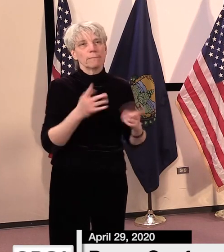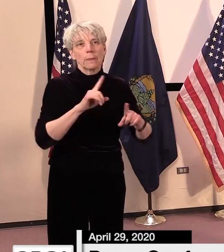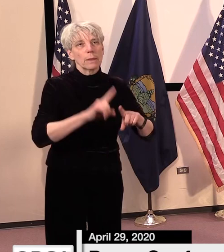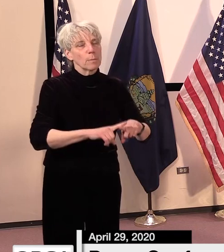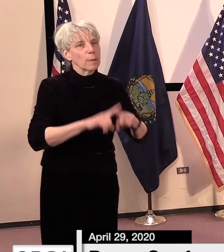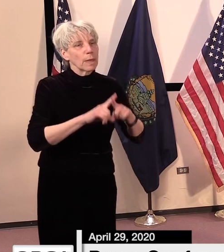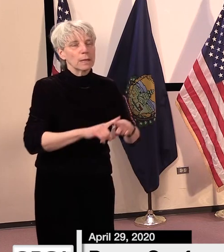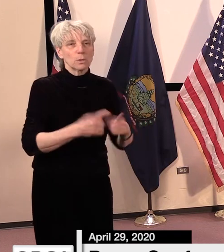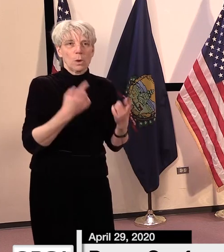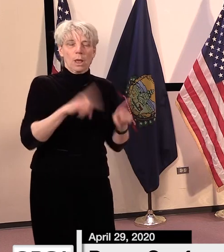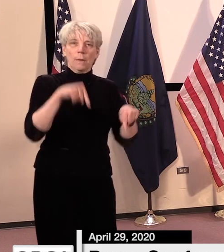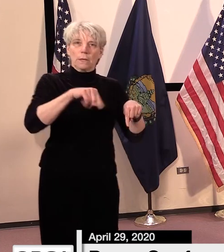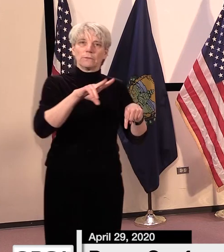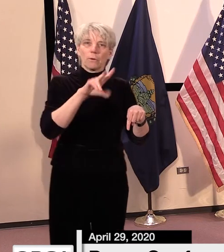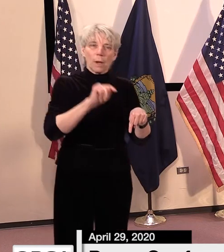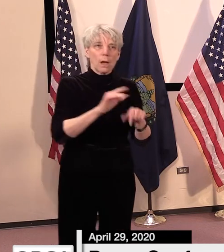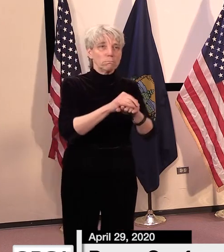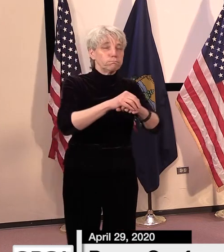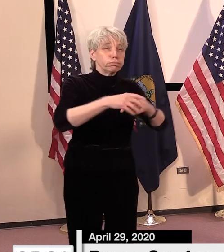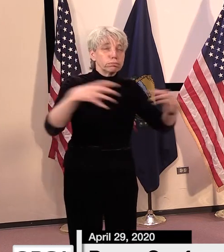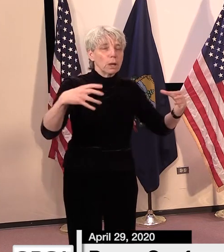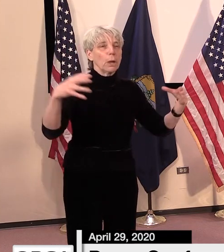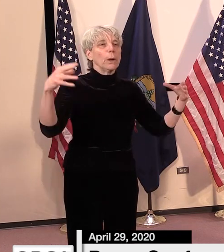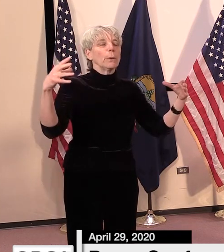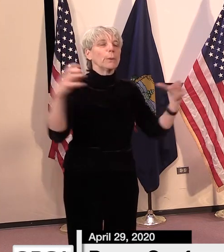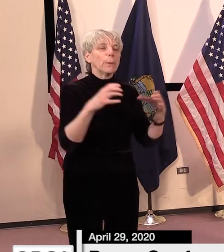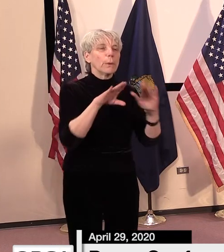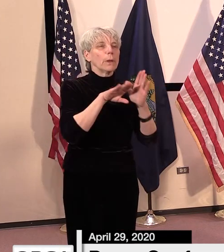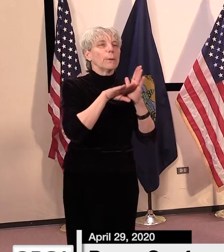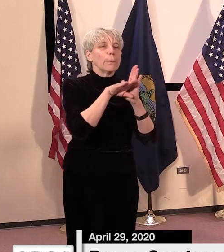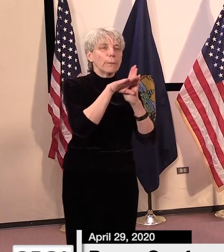how the virus tracks and our ability to manage it.